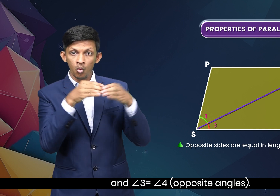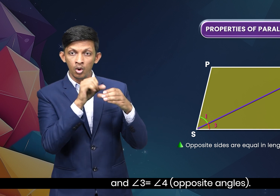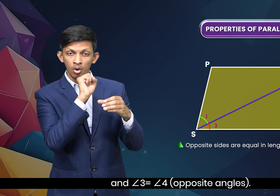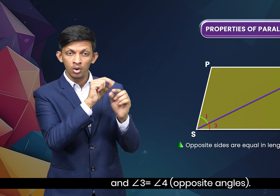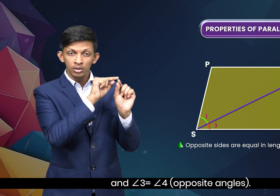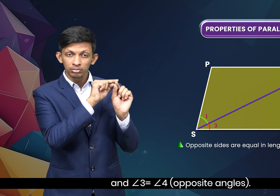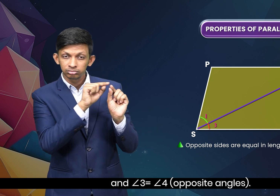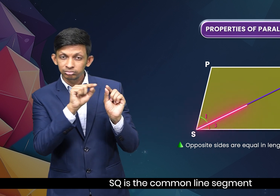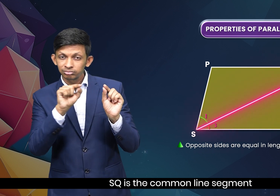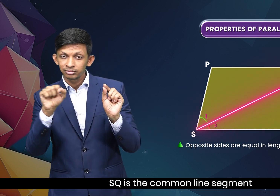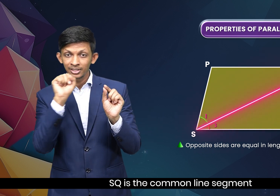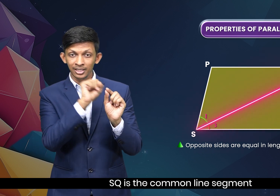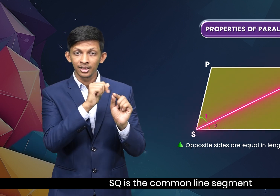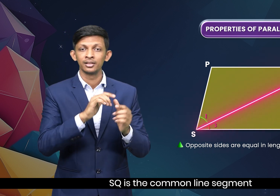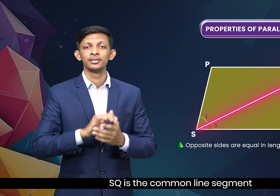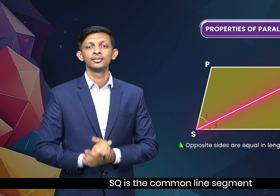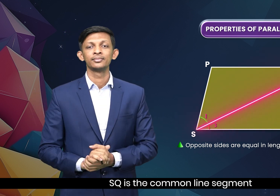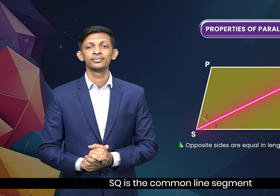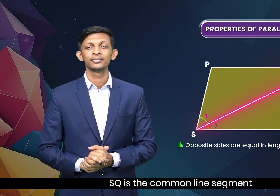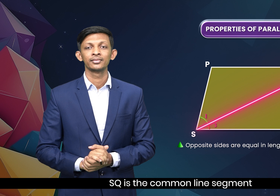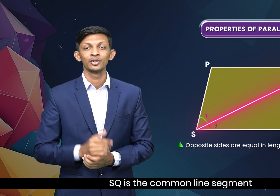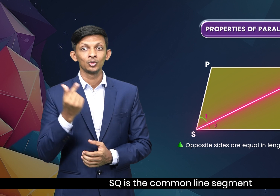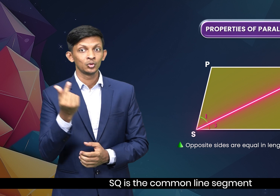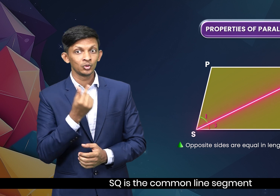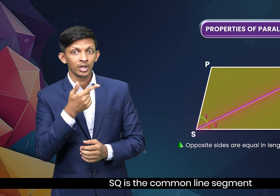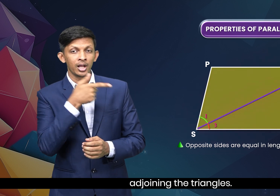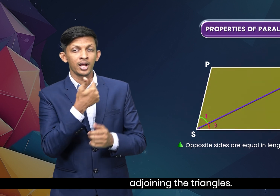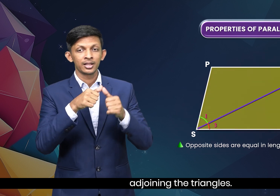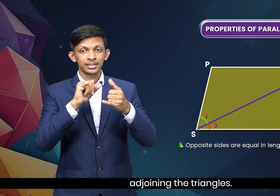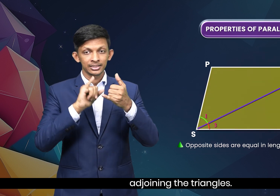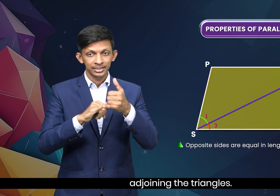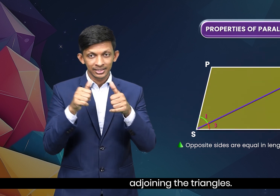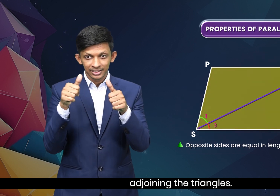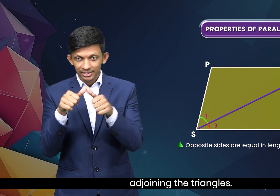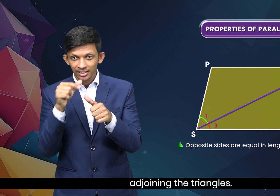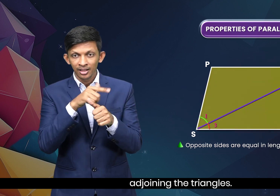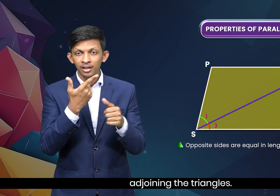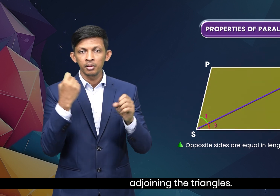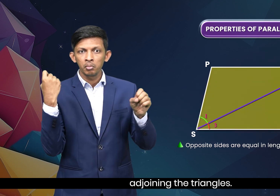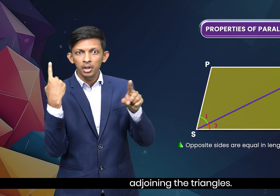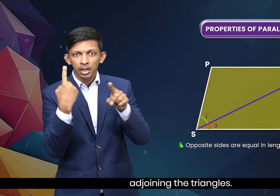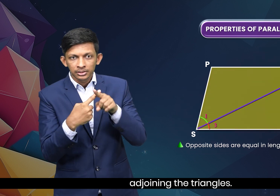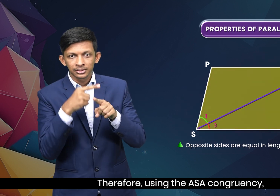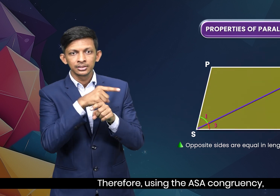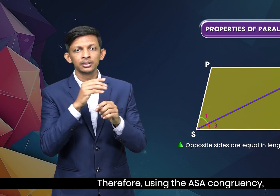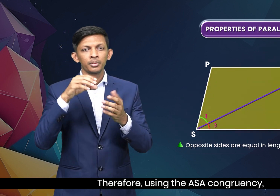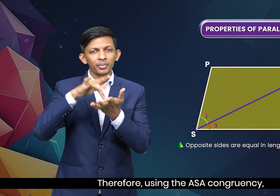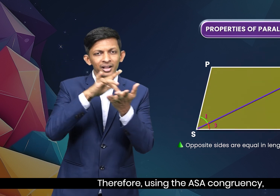angles. SQ is a common line segment adjoining the triangles. Therefore,